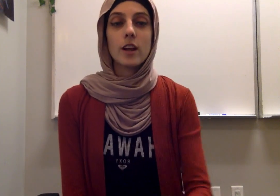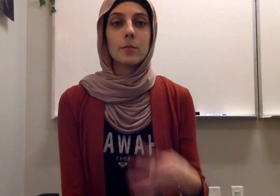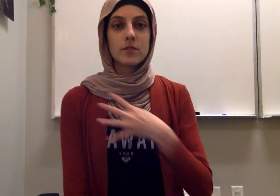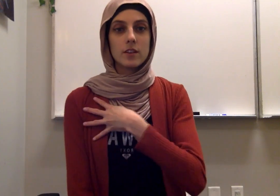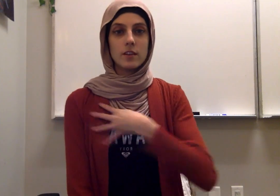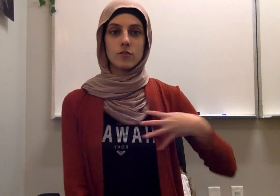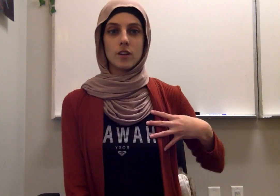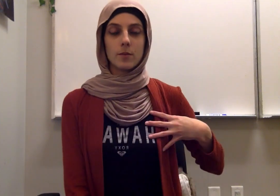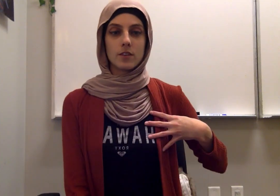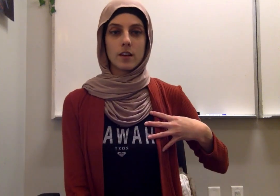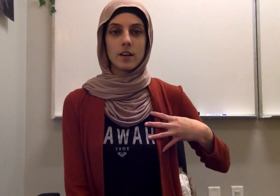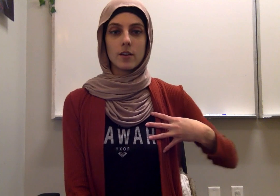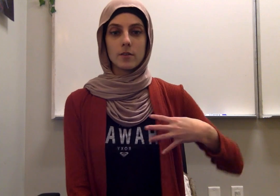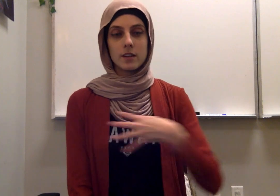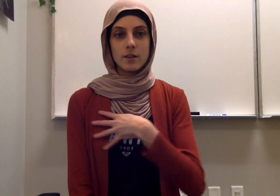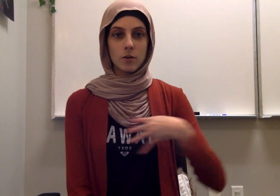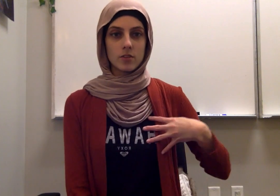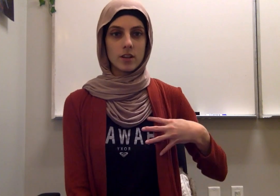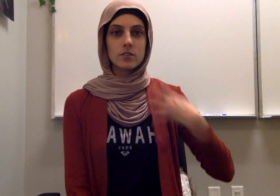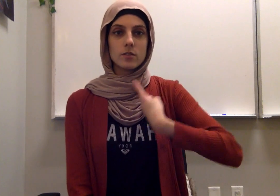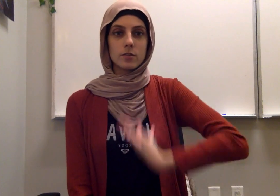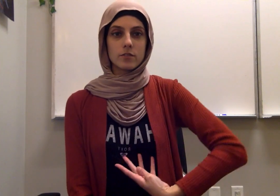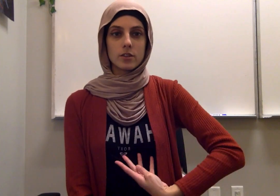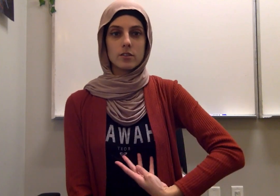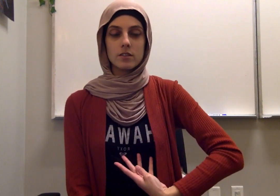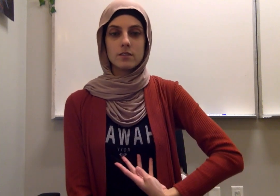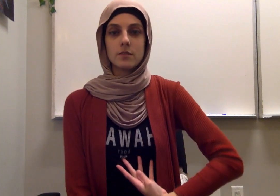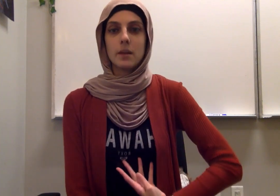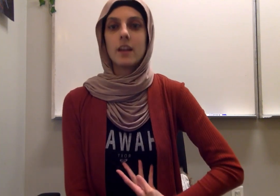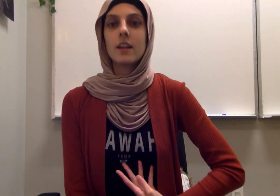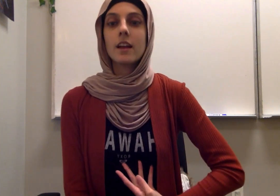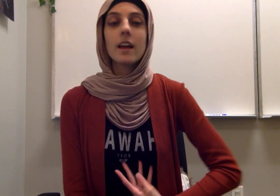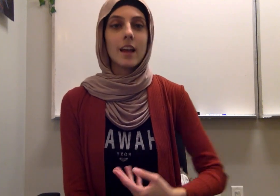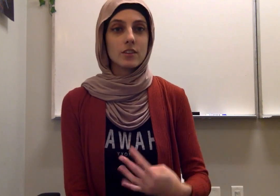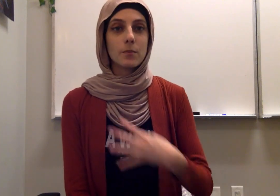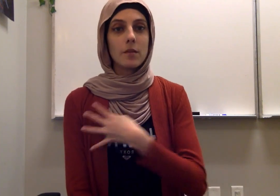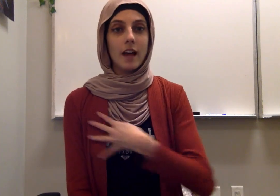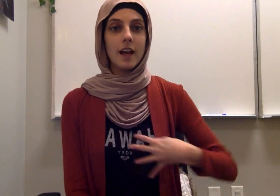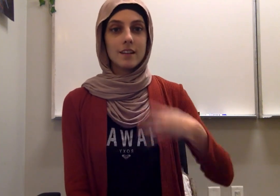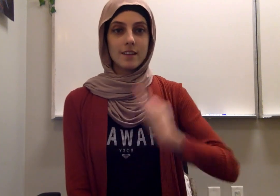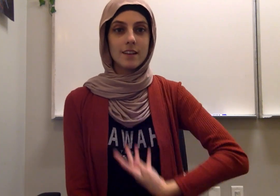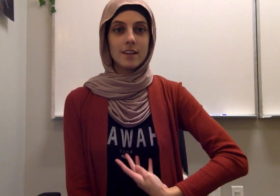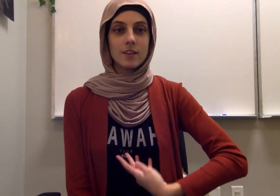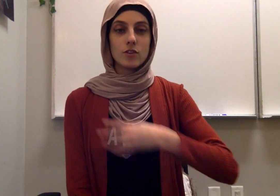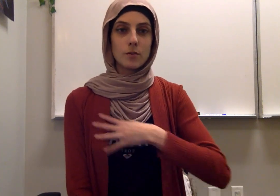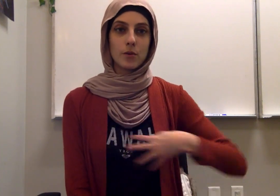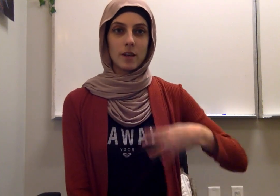Stripes. Stripes can go horizontal or vertical, depending. If it's plaid, you do it both ways.